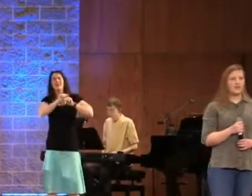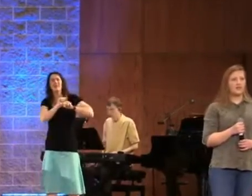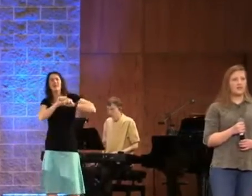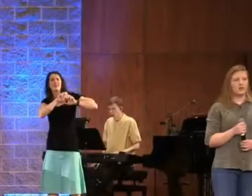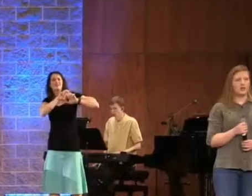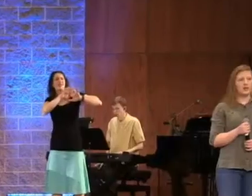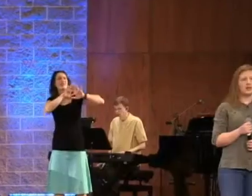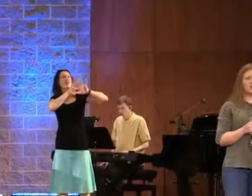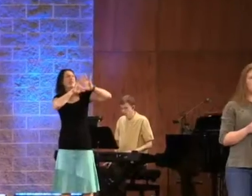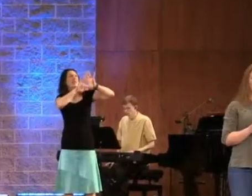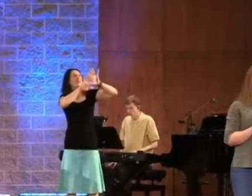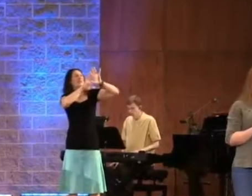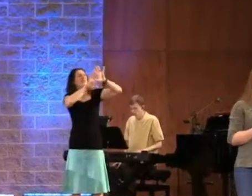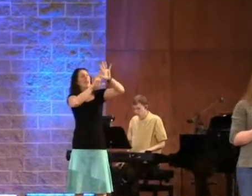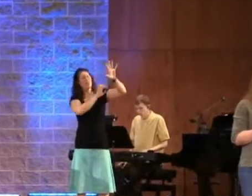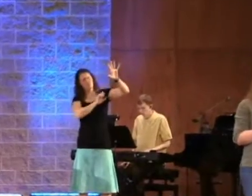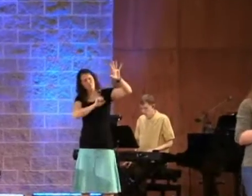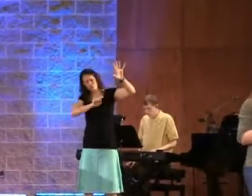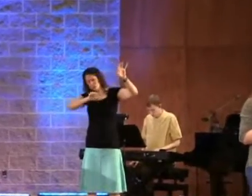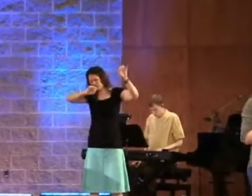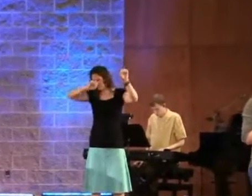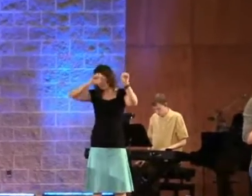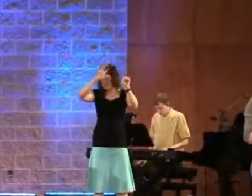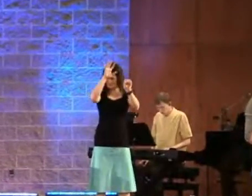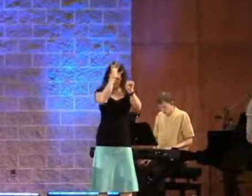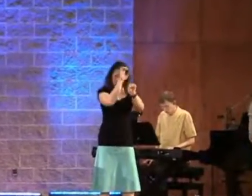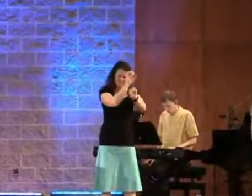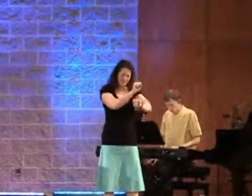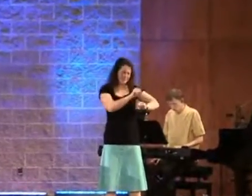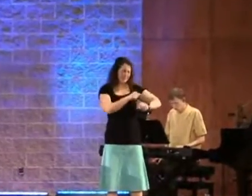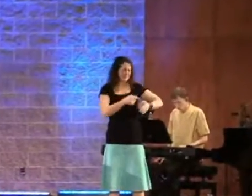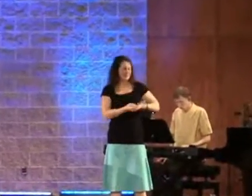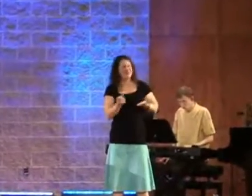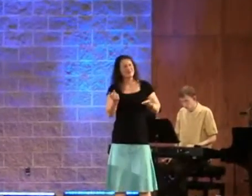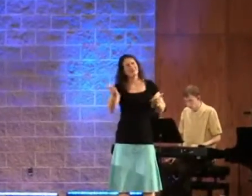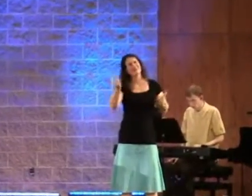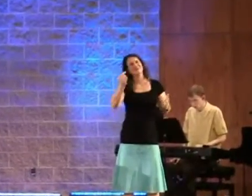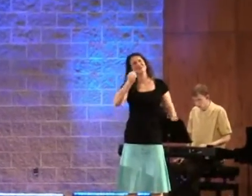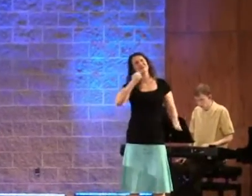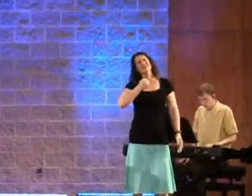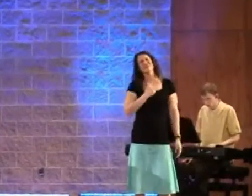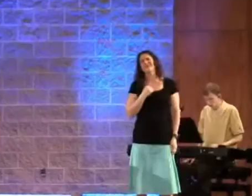the mountain I could not